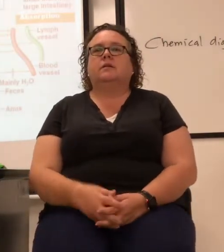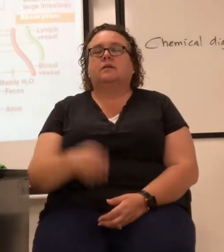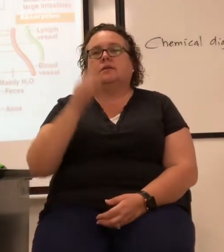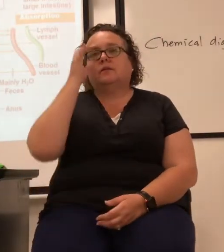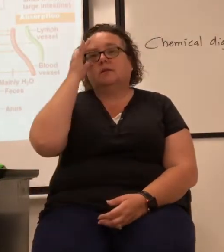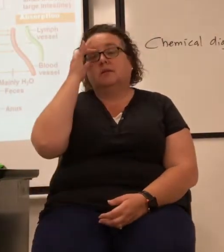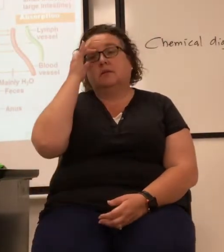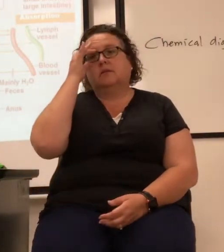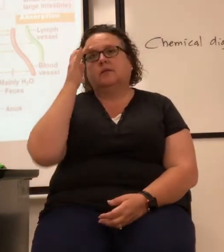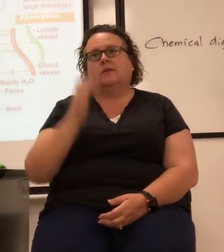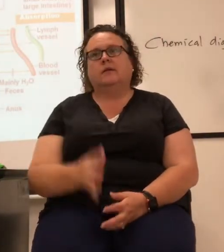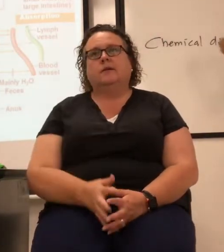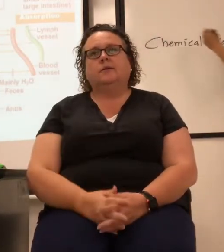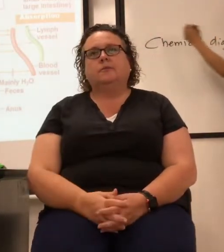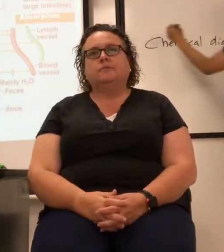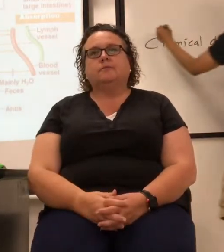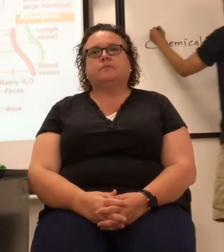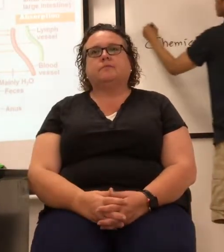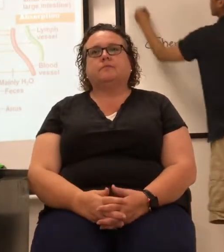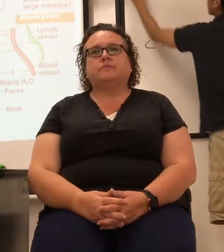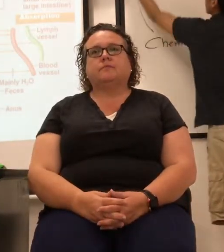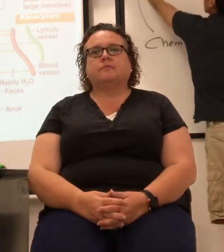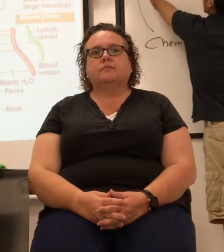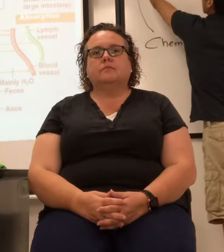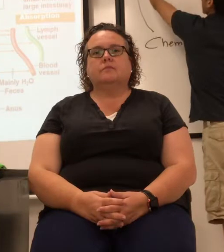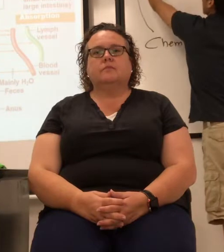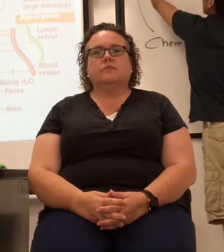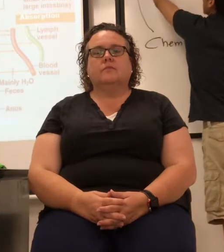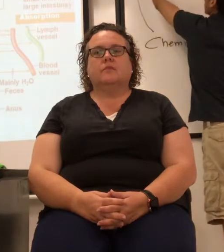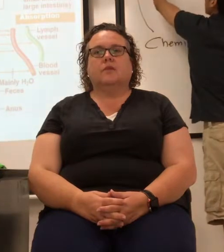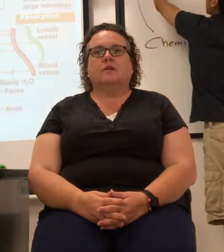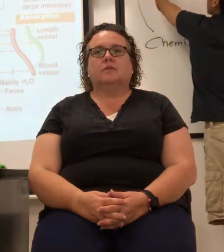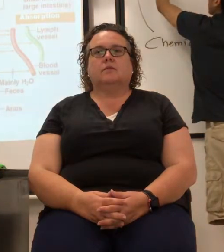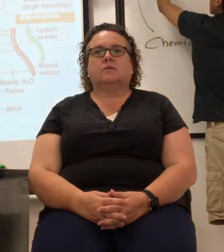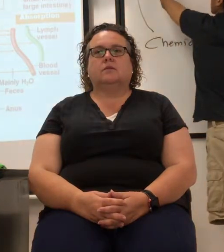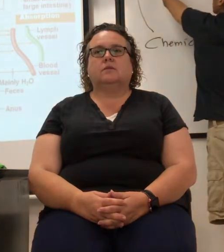So I'm going to continue chemical digestion up here.